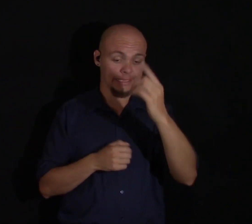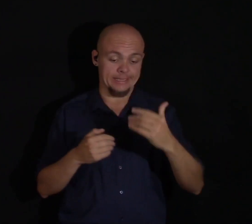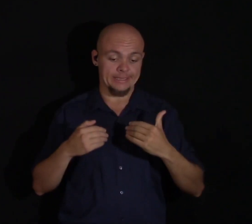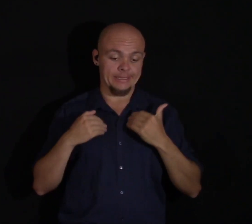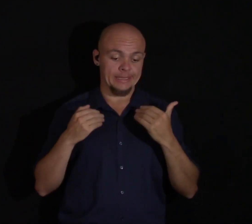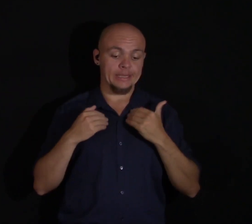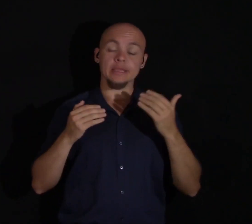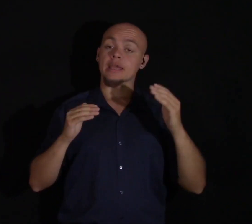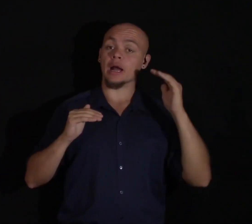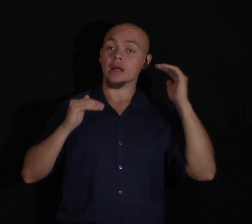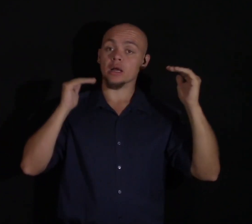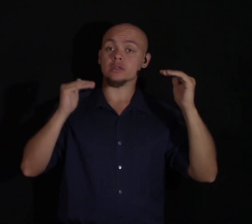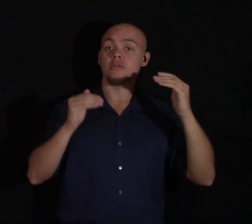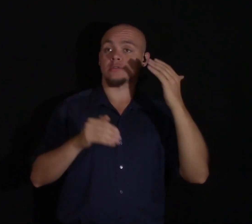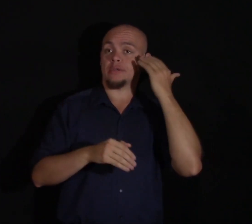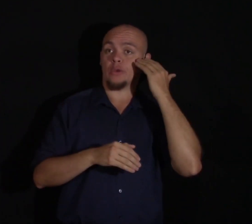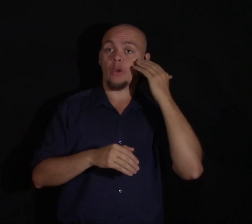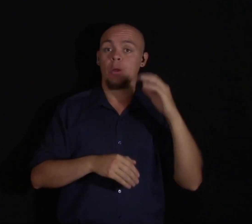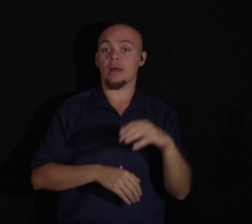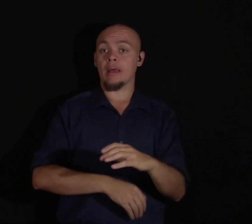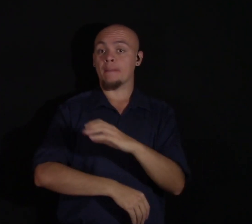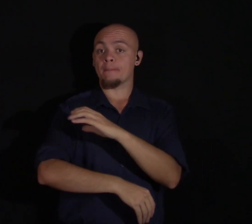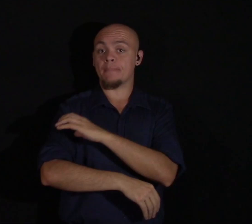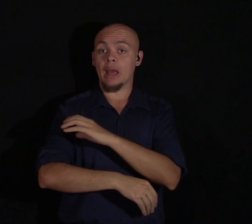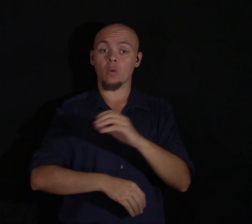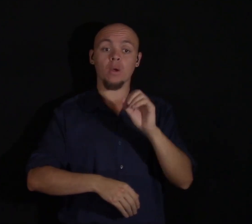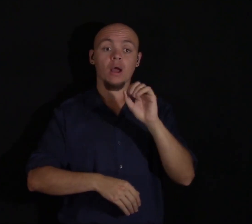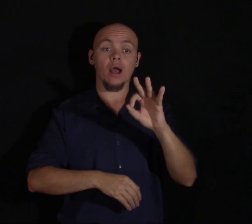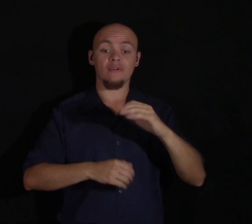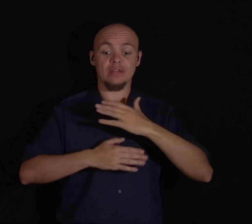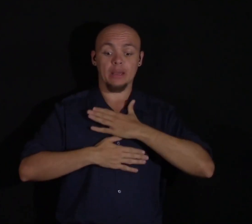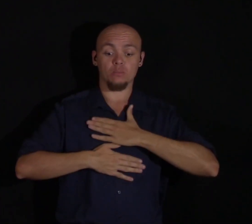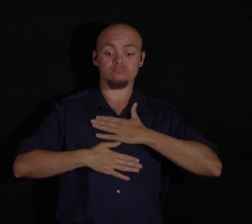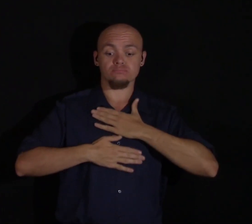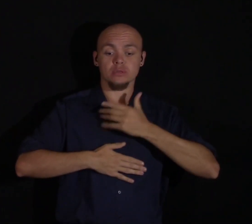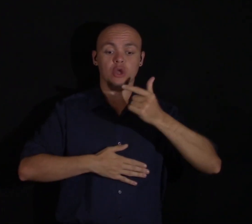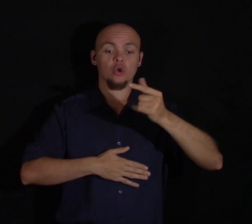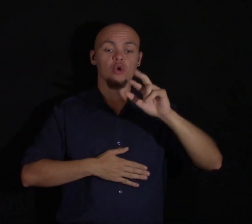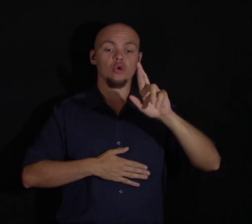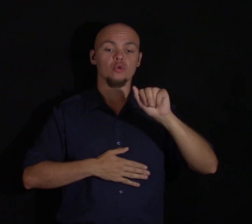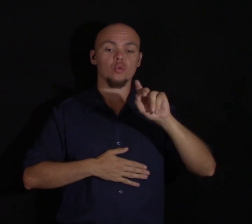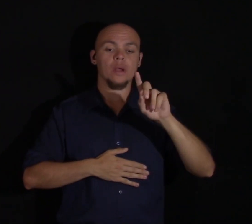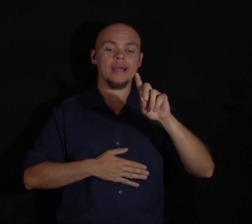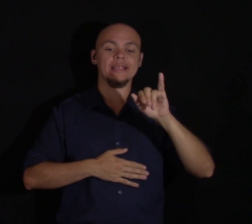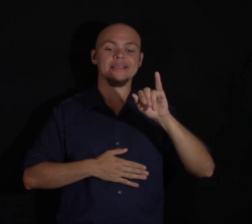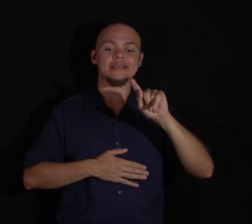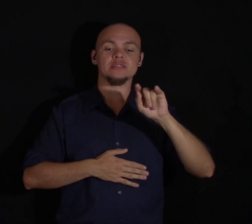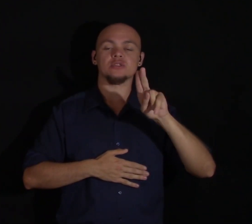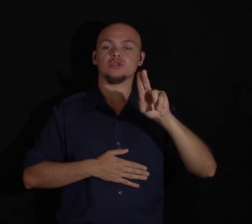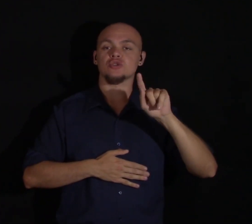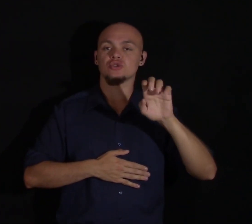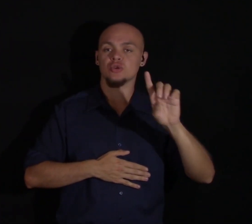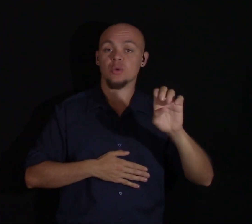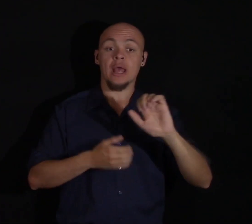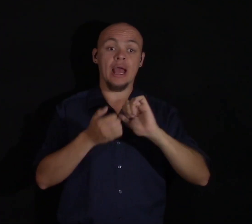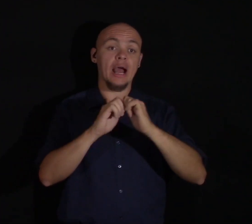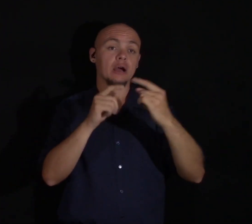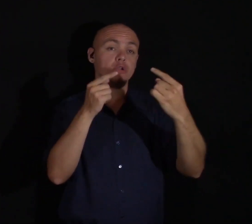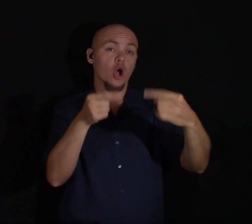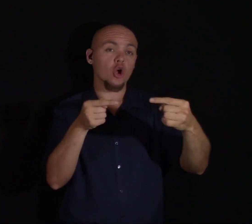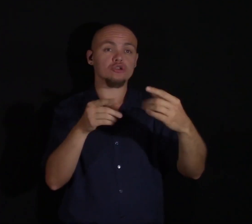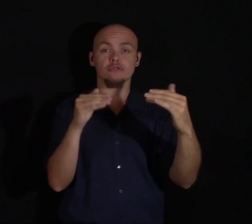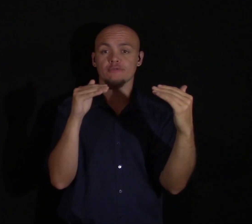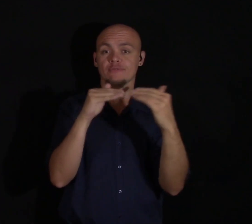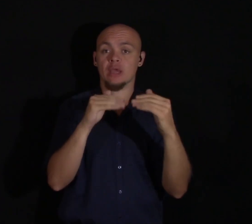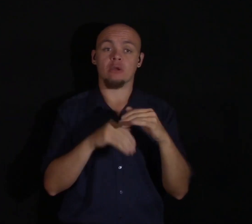from learning about things like the power of gratitude, or how to fight fair, or what to do when